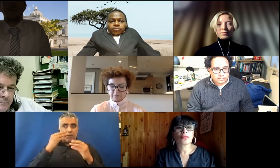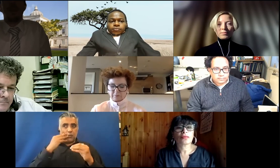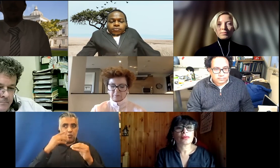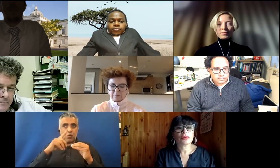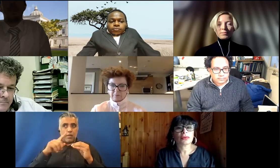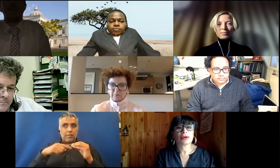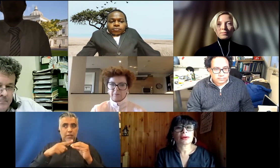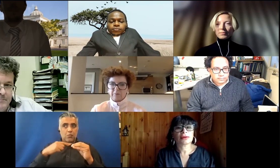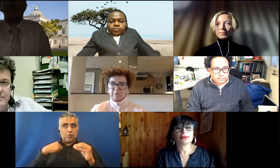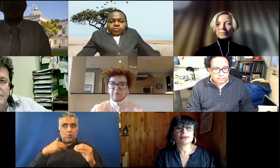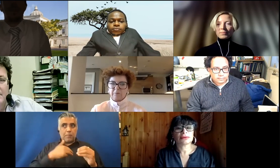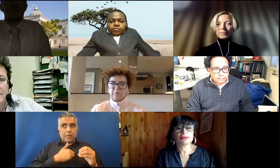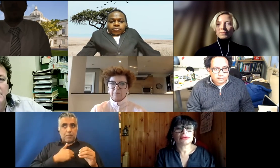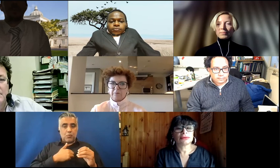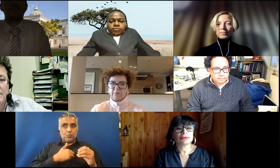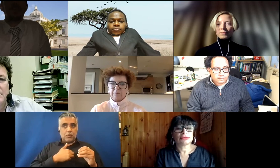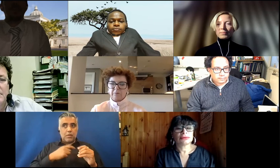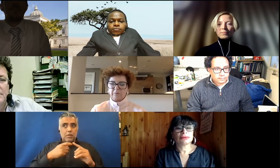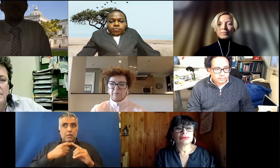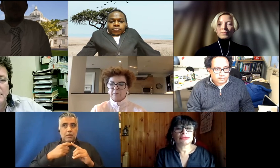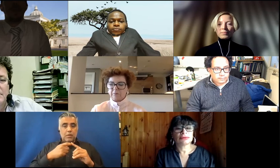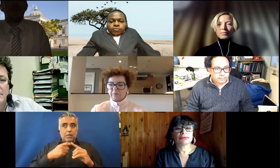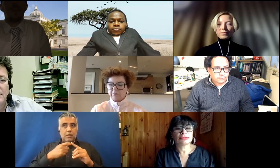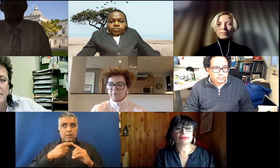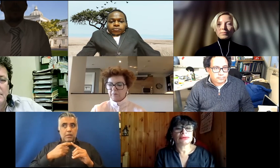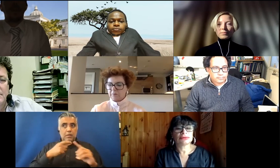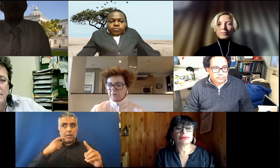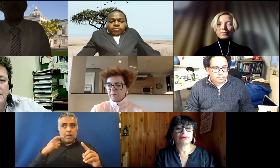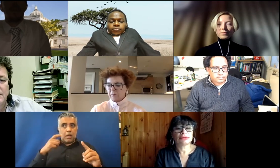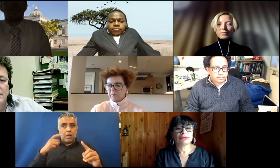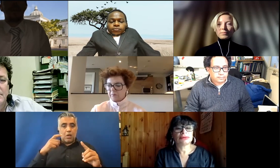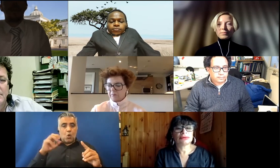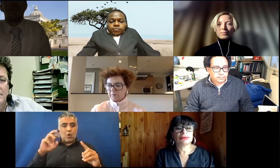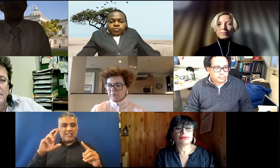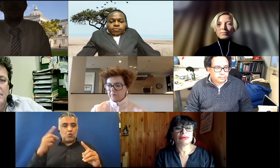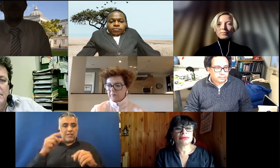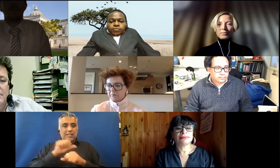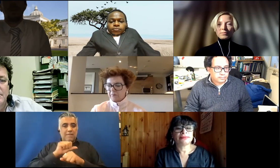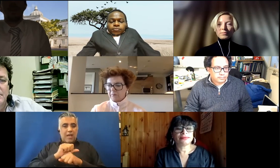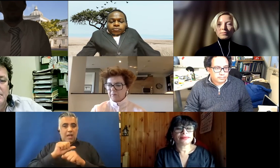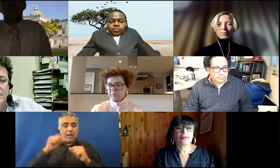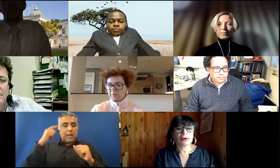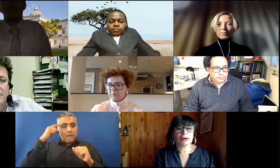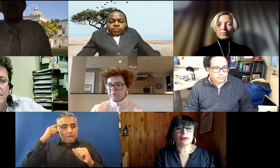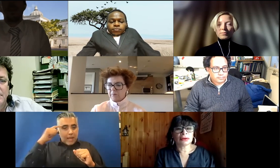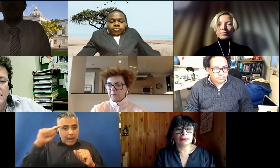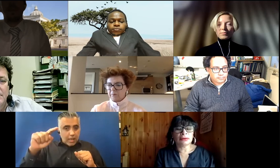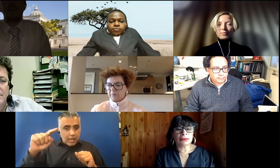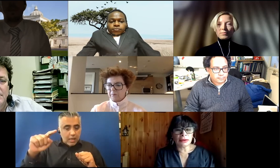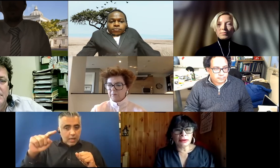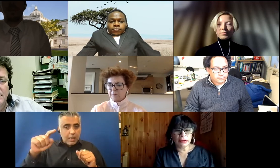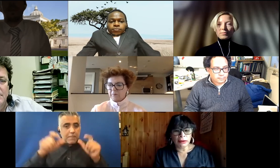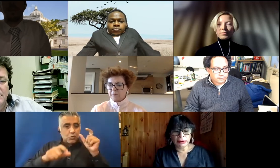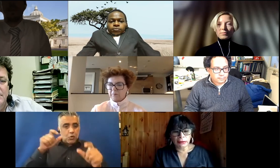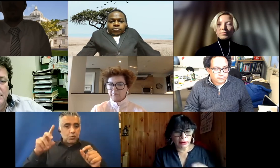our members, panel members from organizations working with or working for people